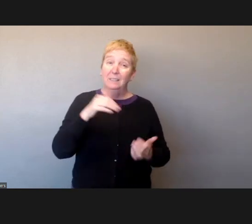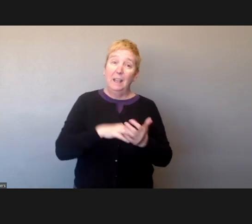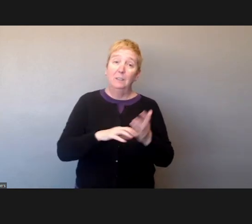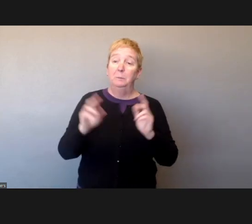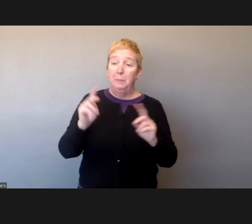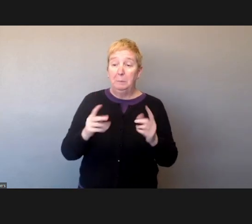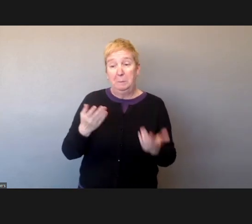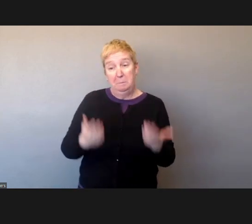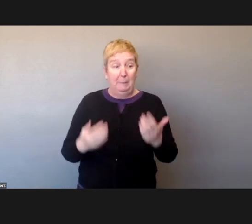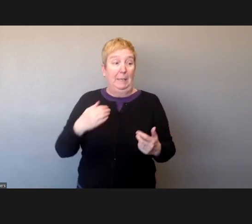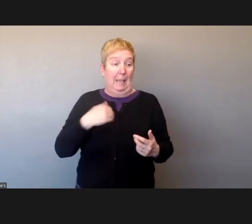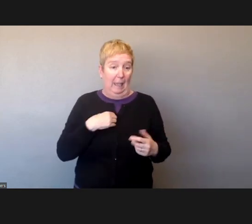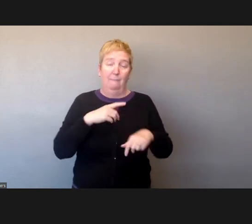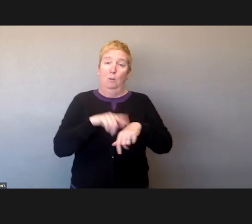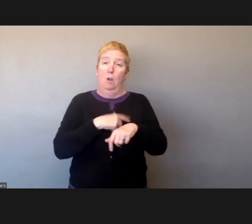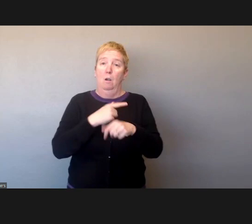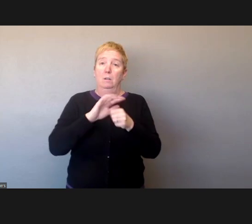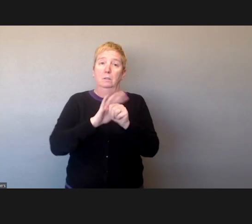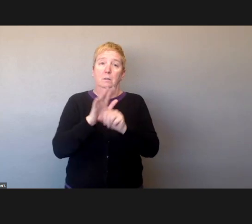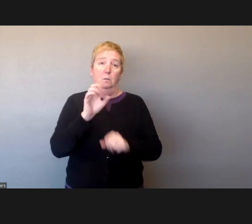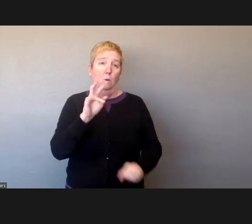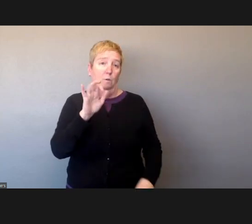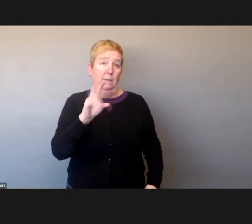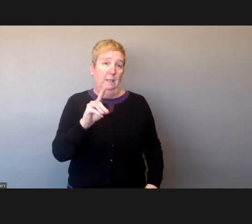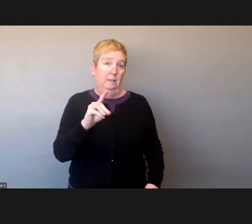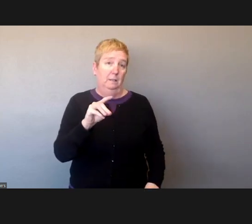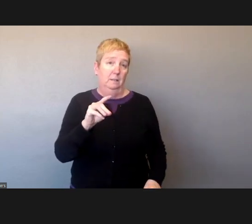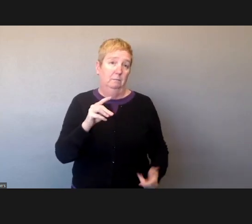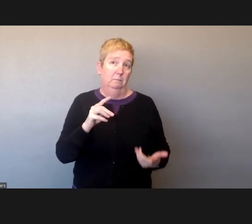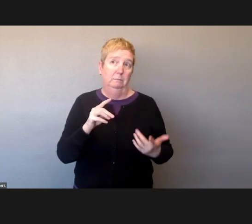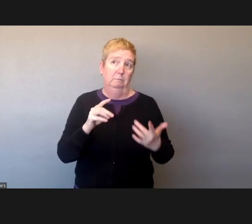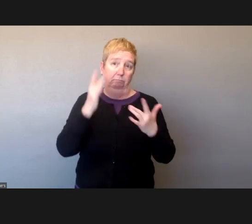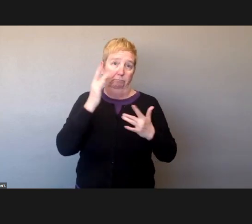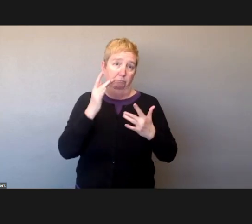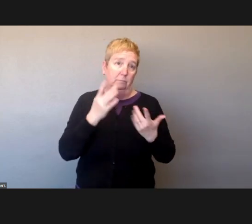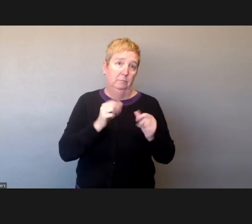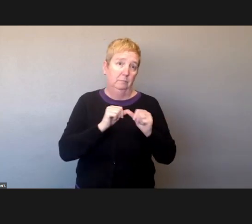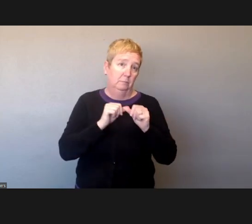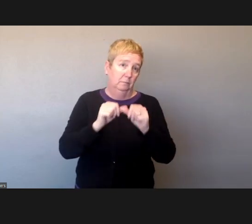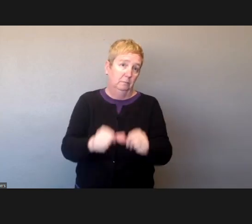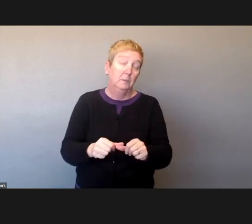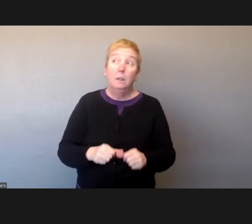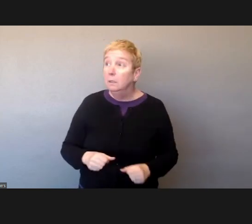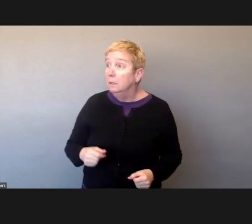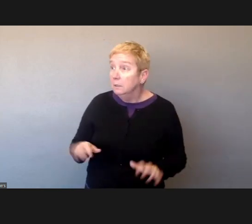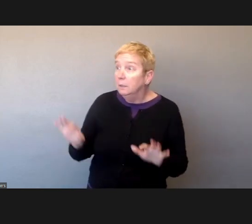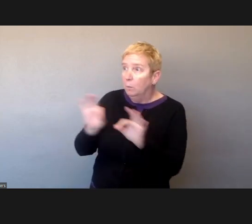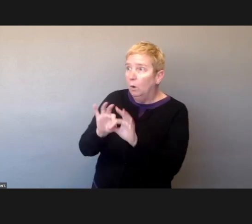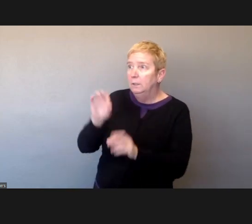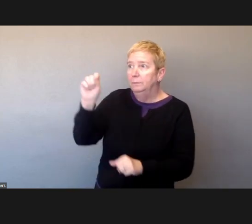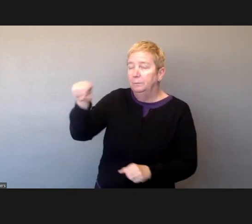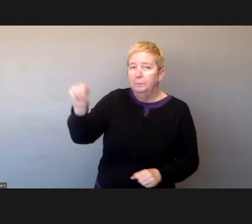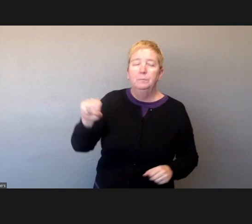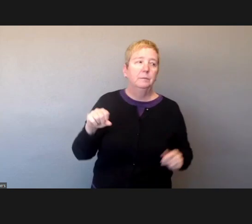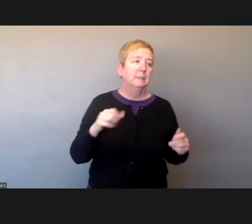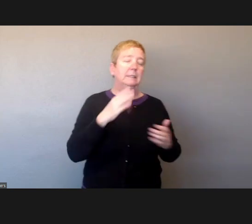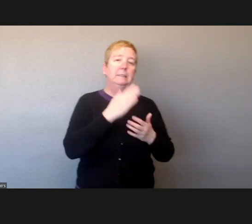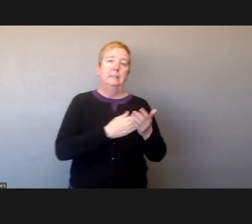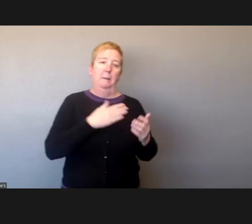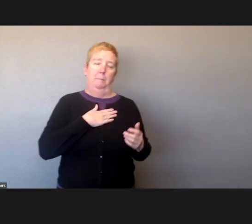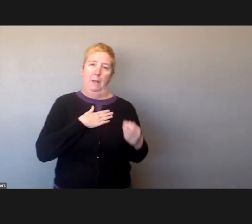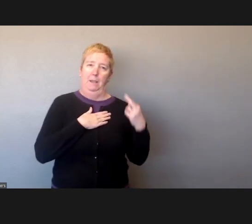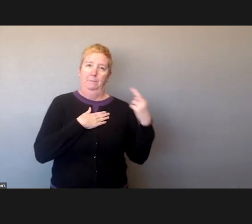COVID in our state going forward. And so it's a really important effort. Some good friends of mine